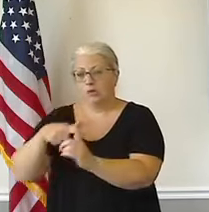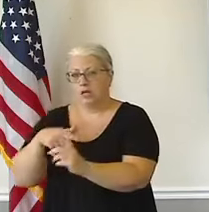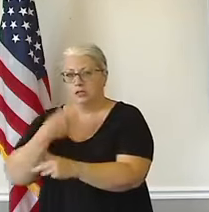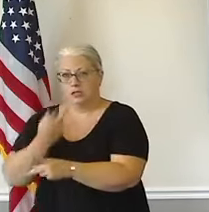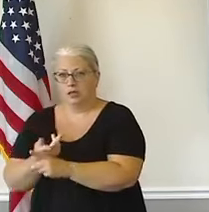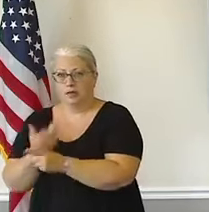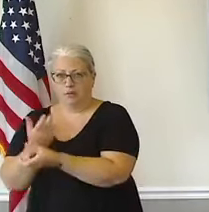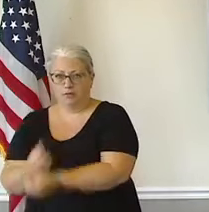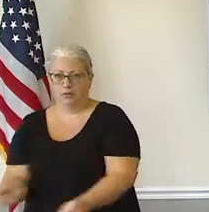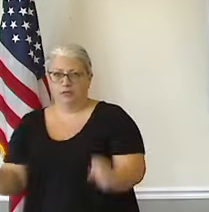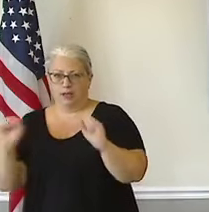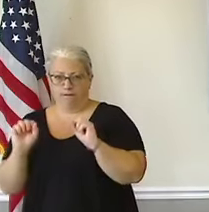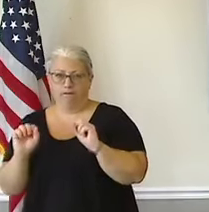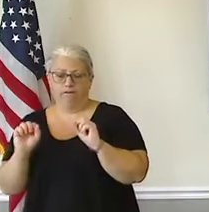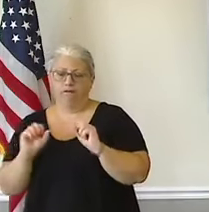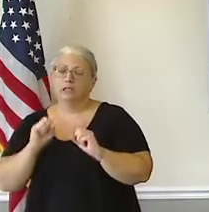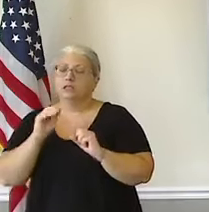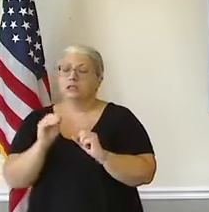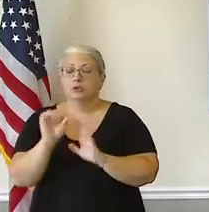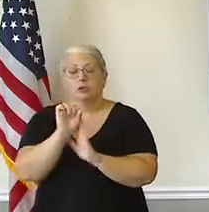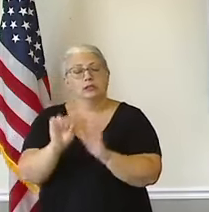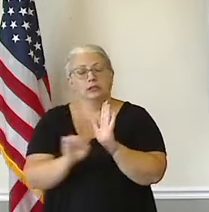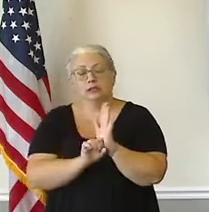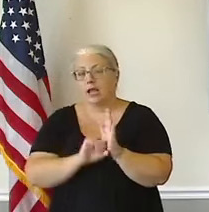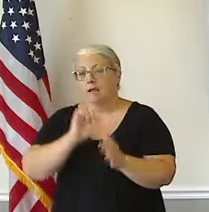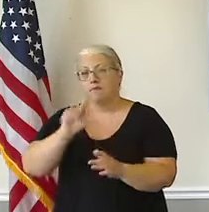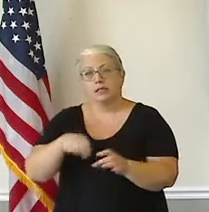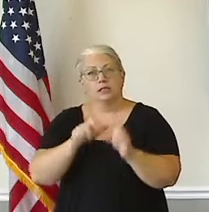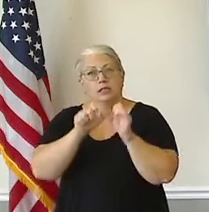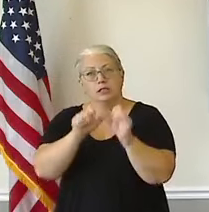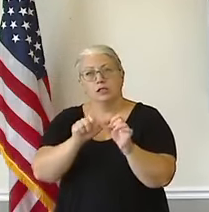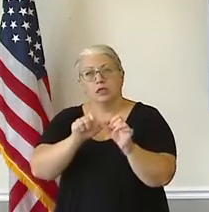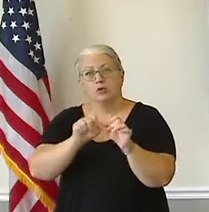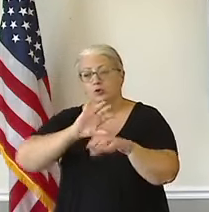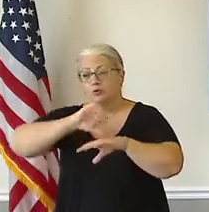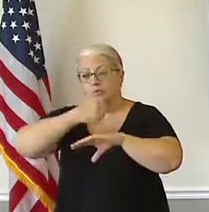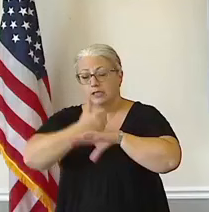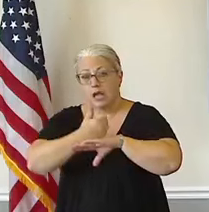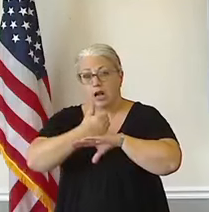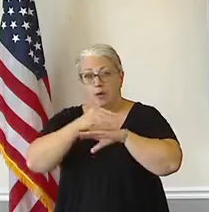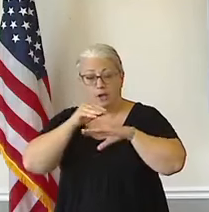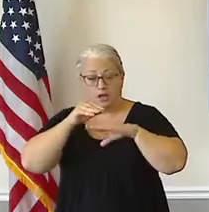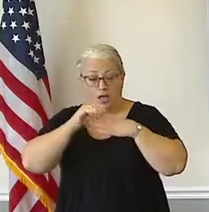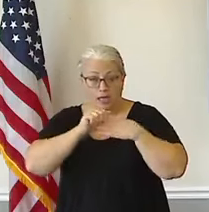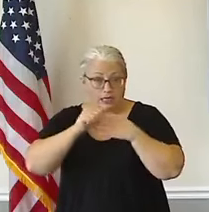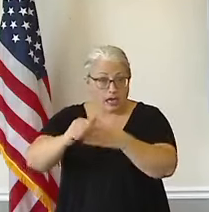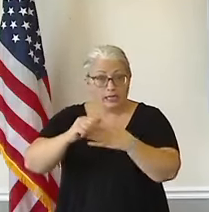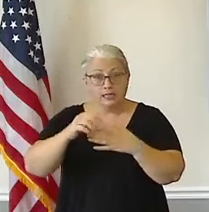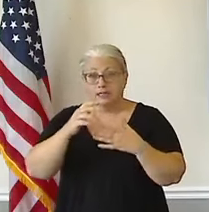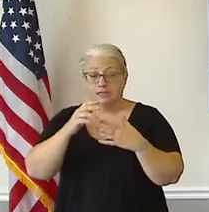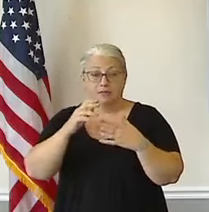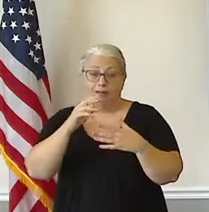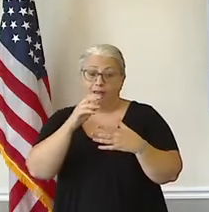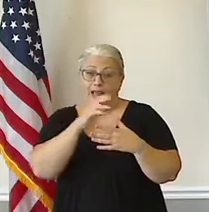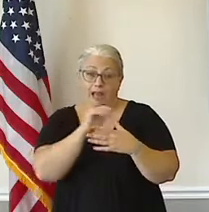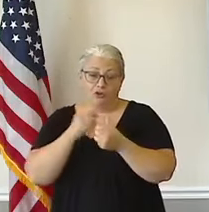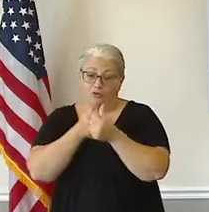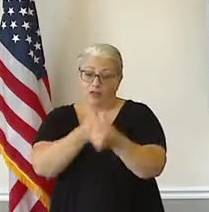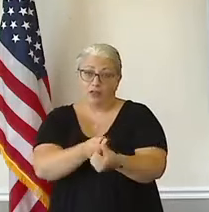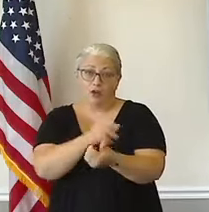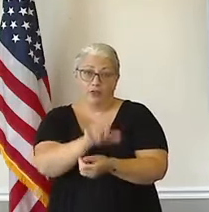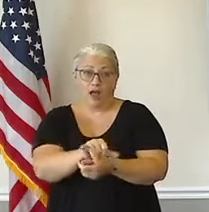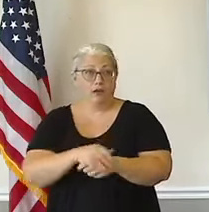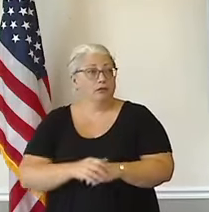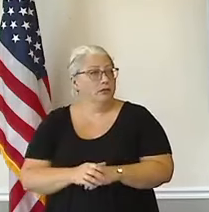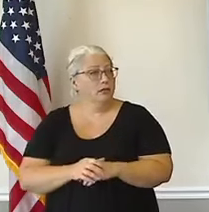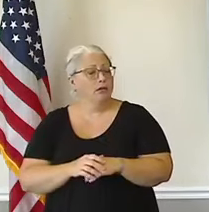the state continues to set those guidances. Evan is asking where he can get a free COVID test. Andy, do you